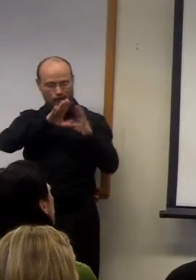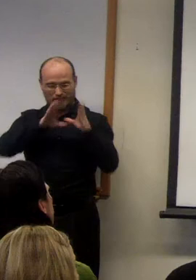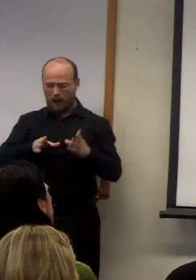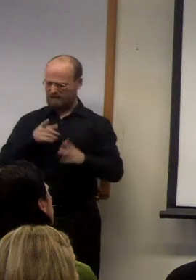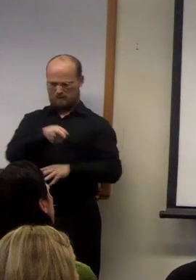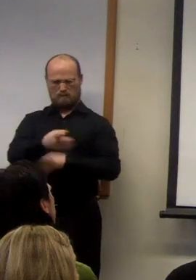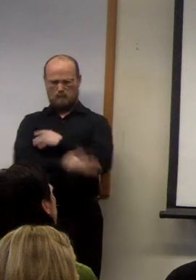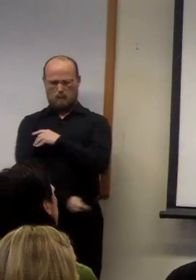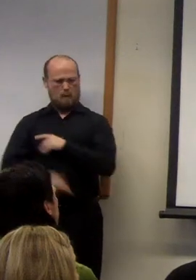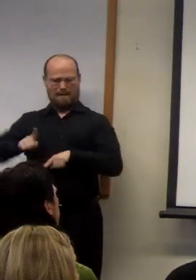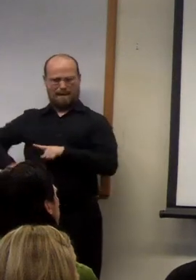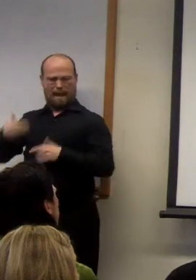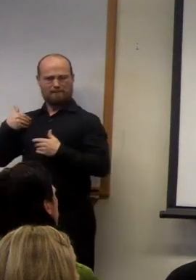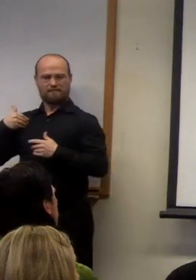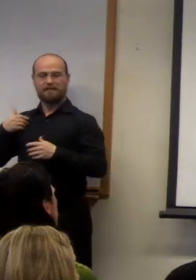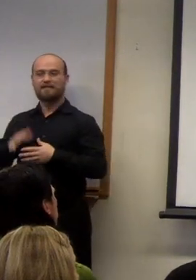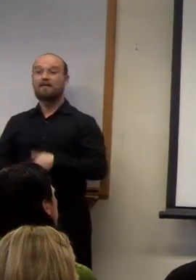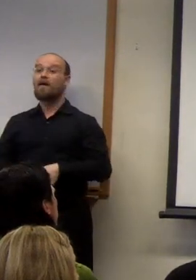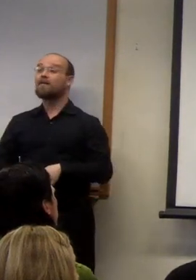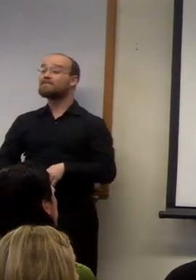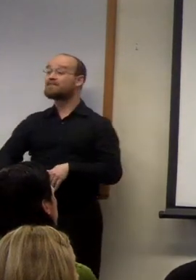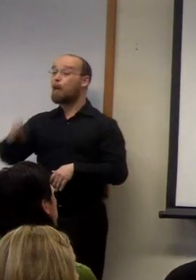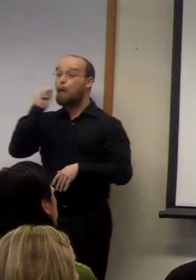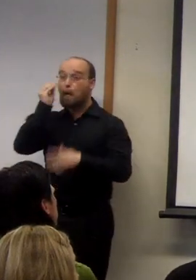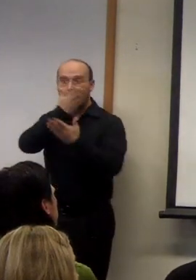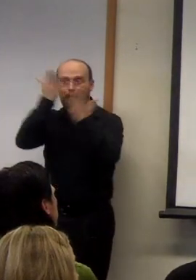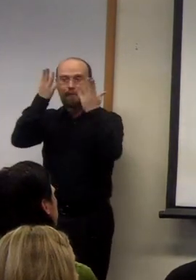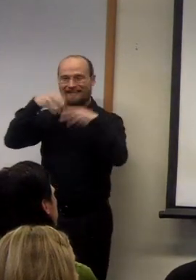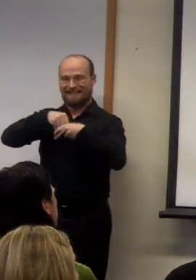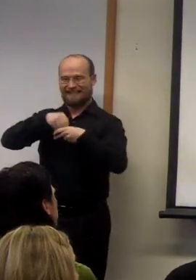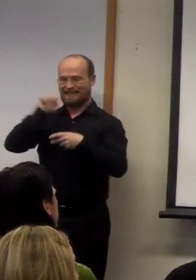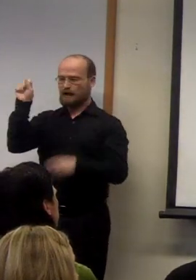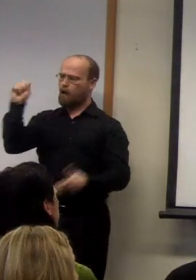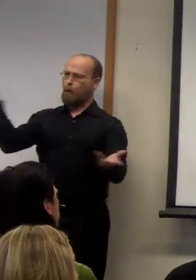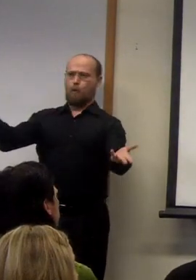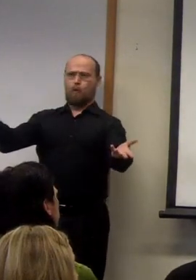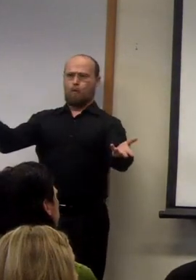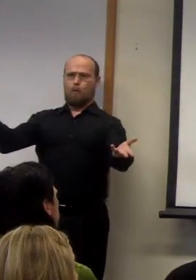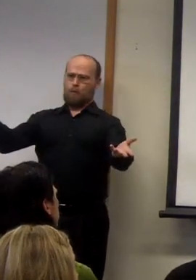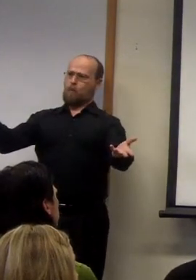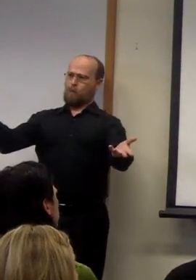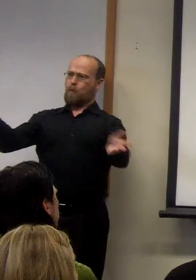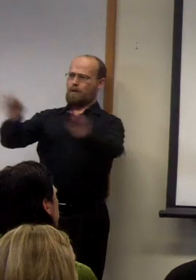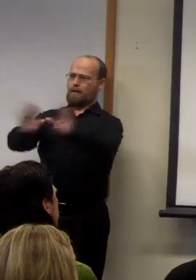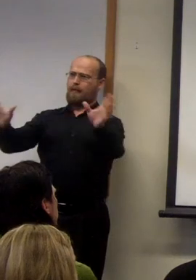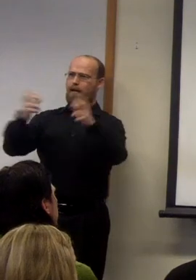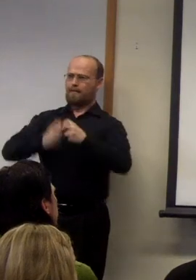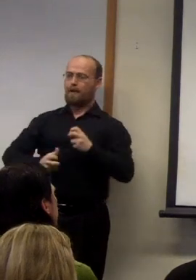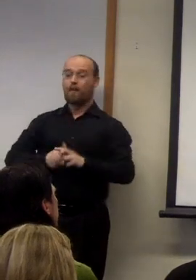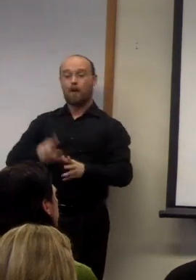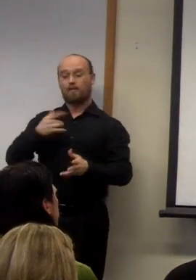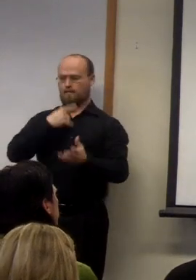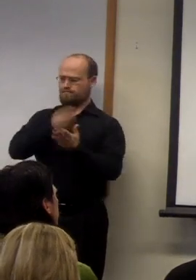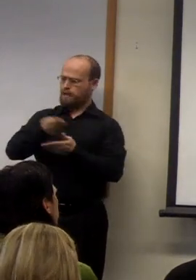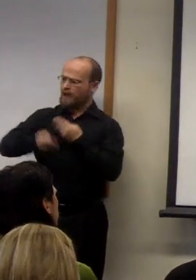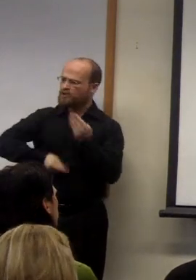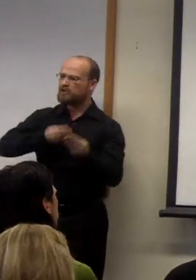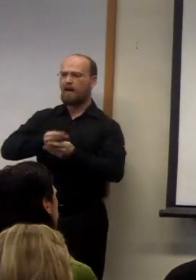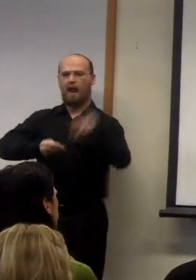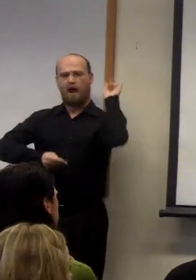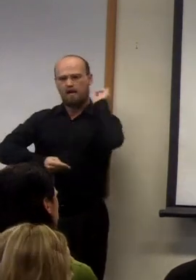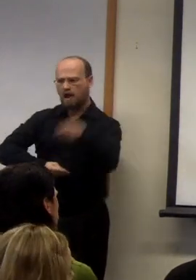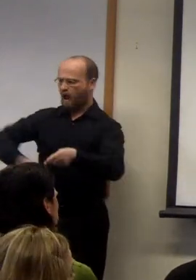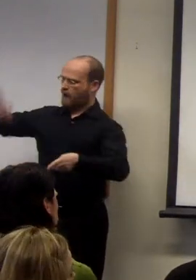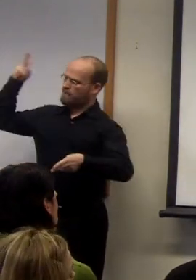believe me, talking about homelessness in Seattle, right? Right? I mean, we are cutting budget after budget after budget.